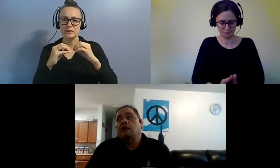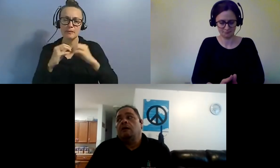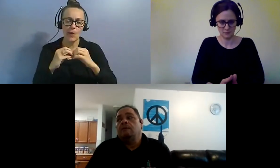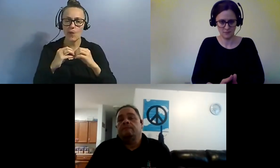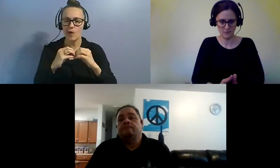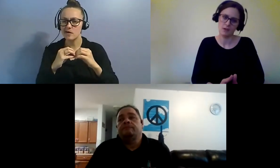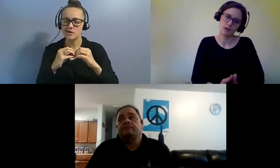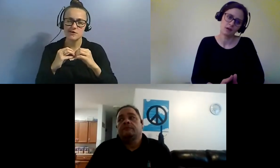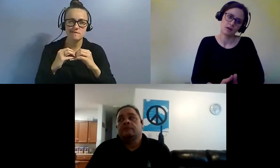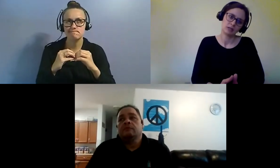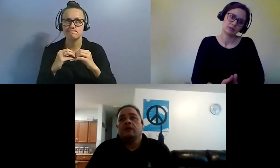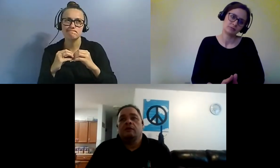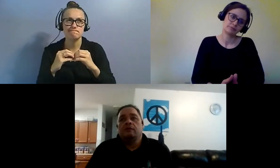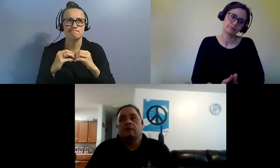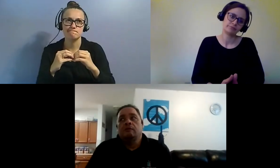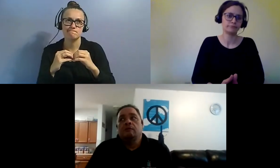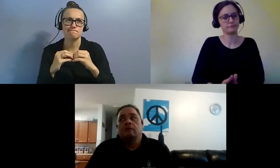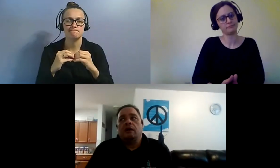um,